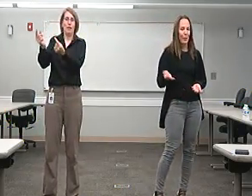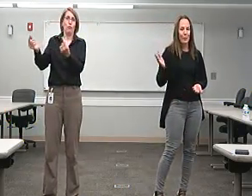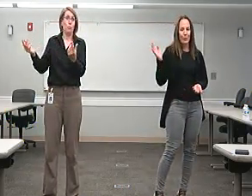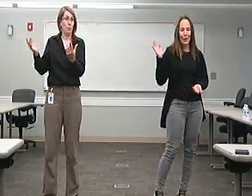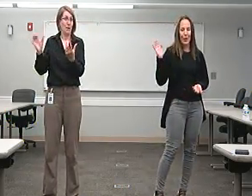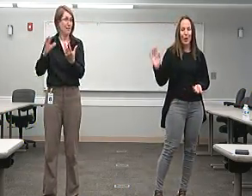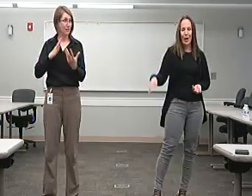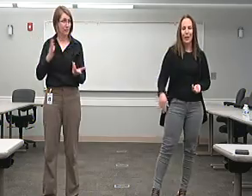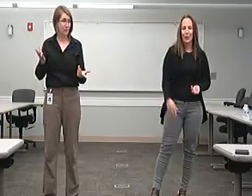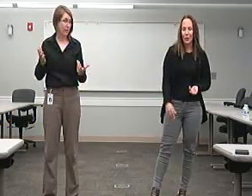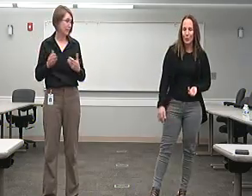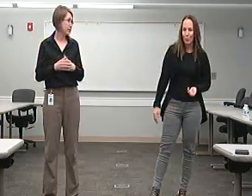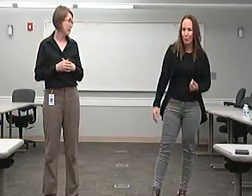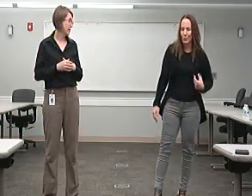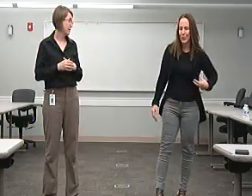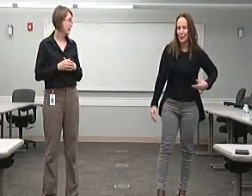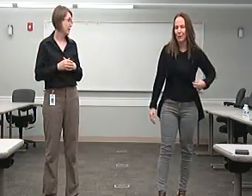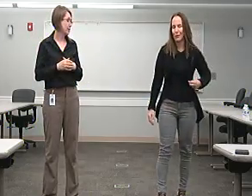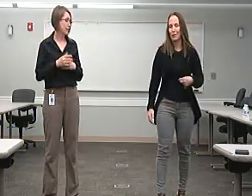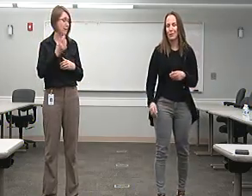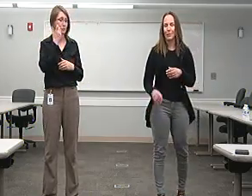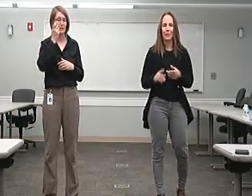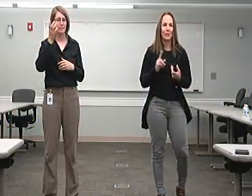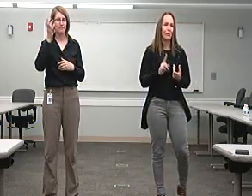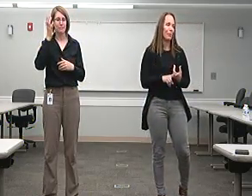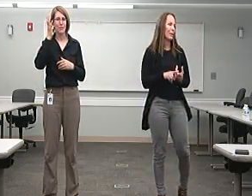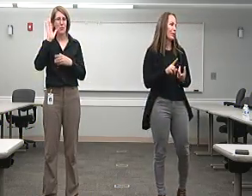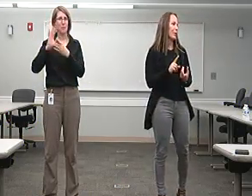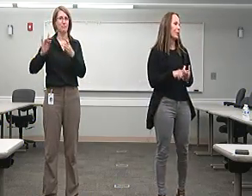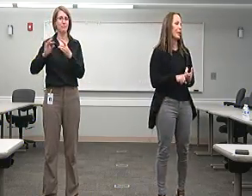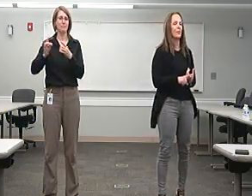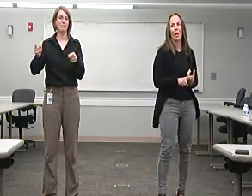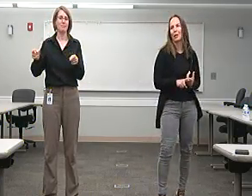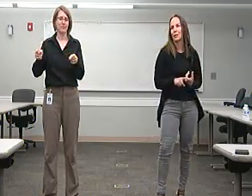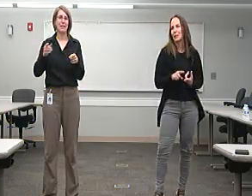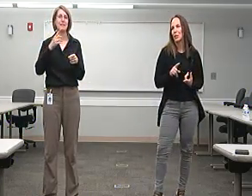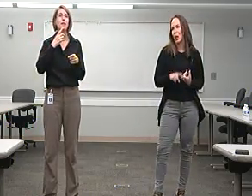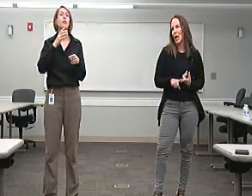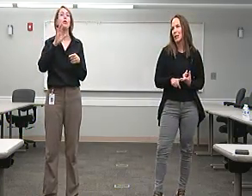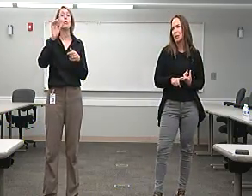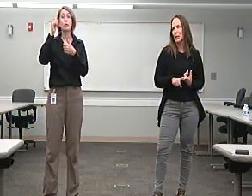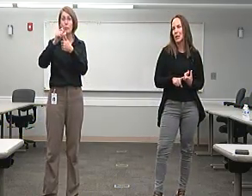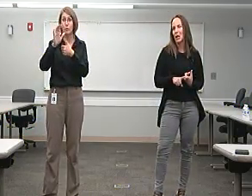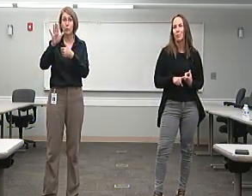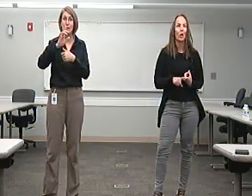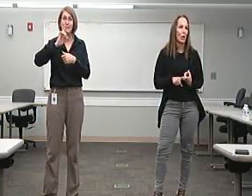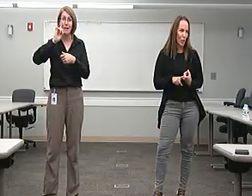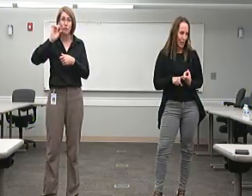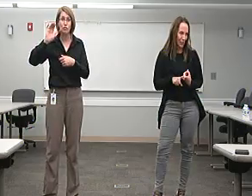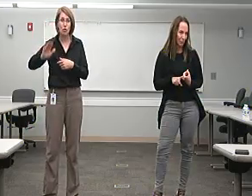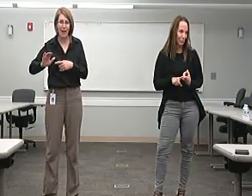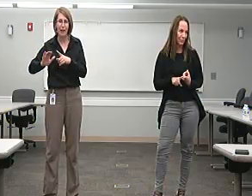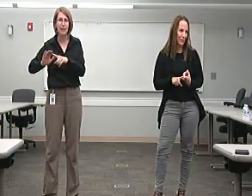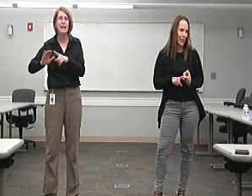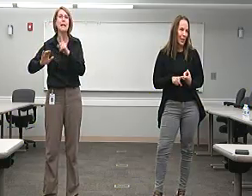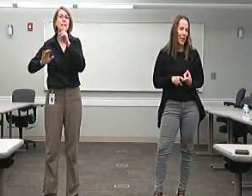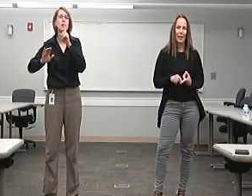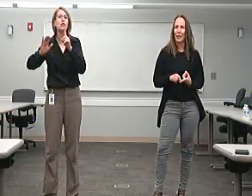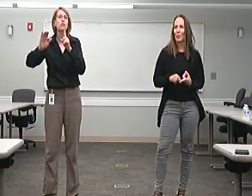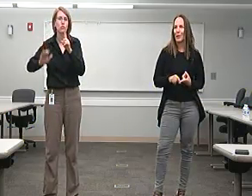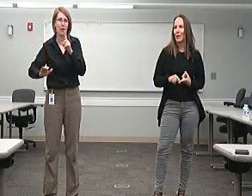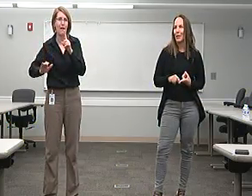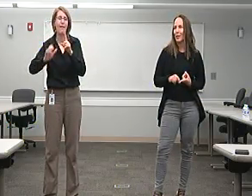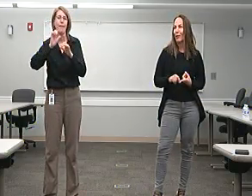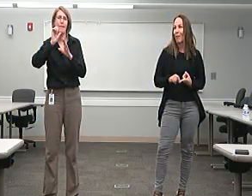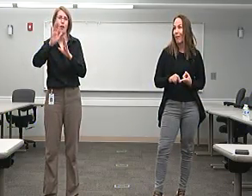I heard a quote recently where somebody had said, remember, your deaf child is a child, they're not a project. And it can be